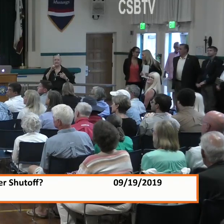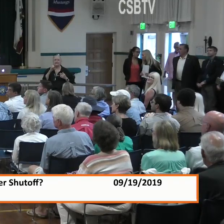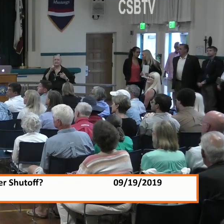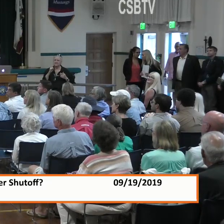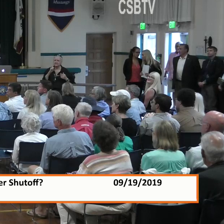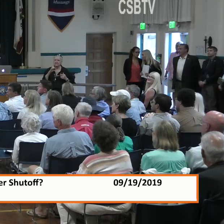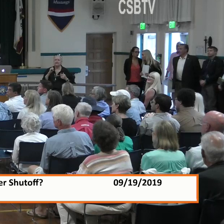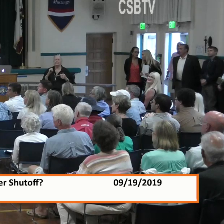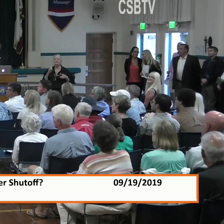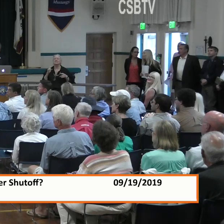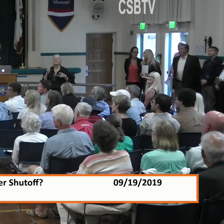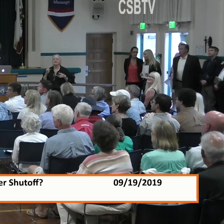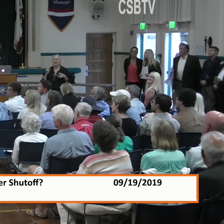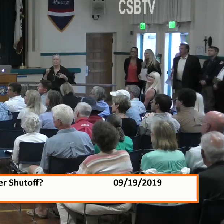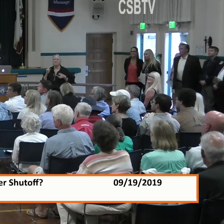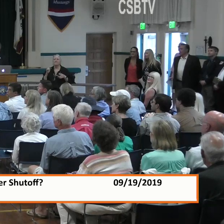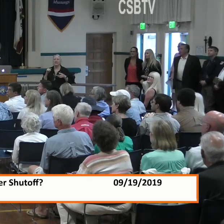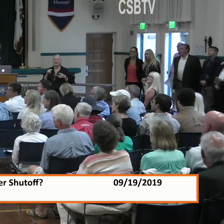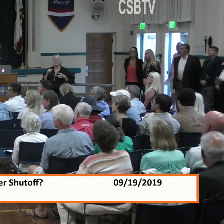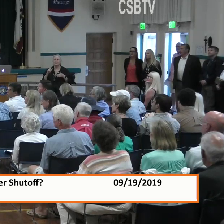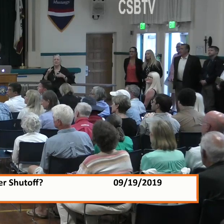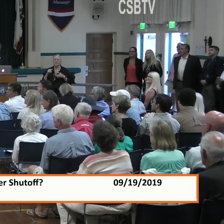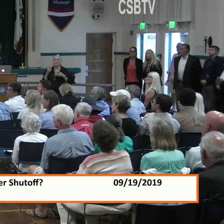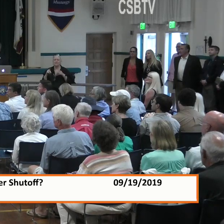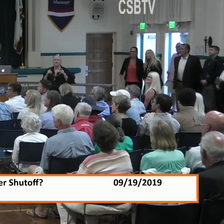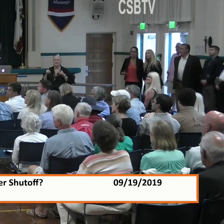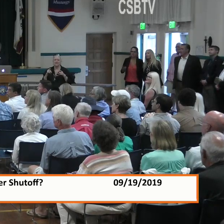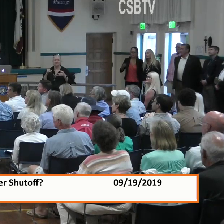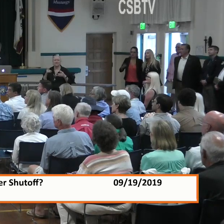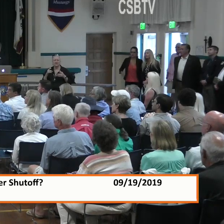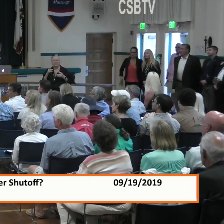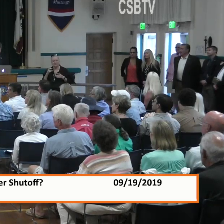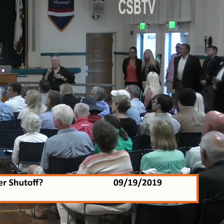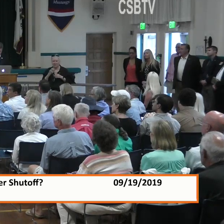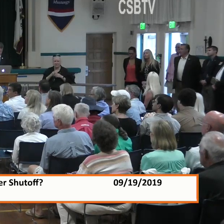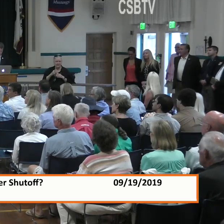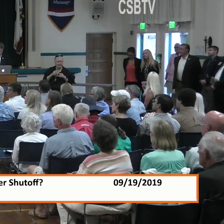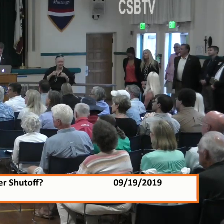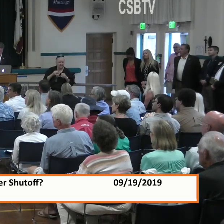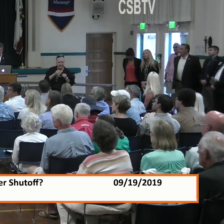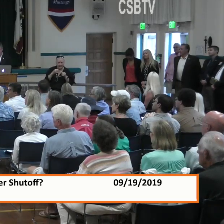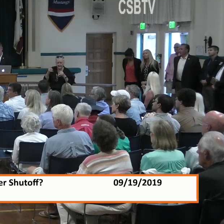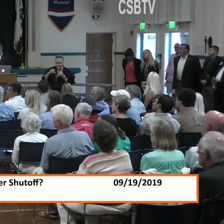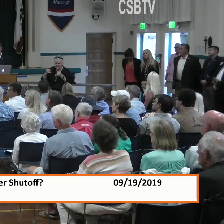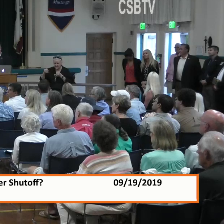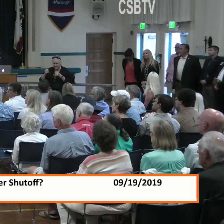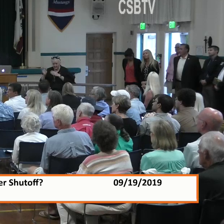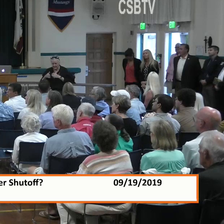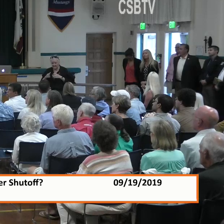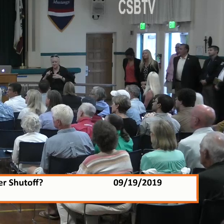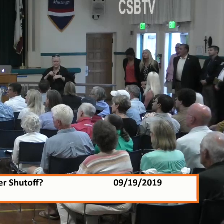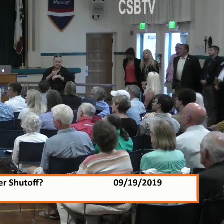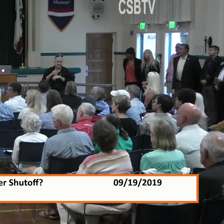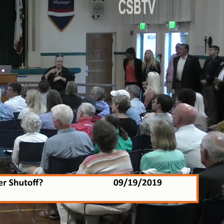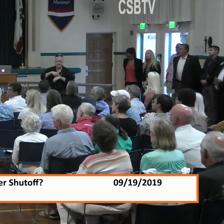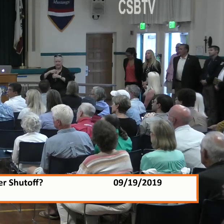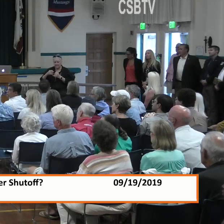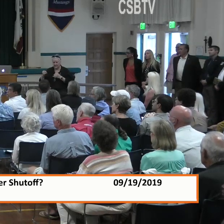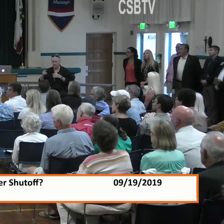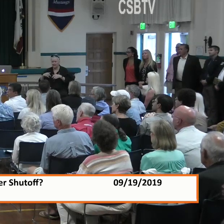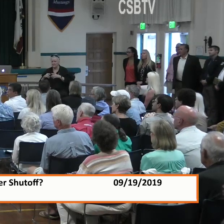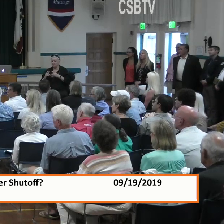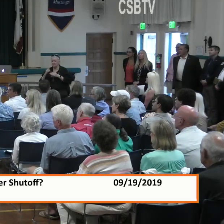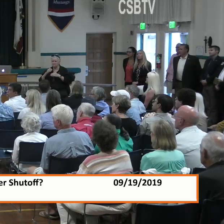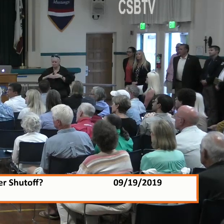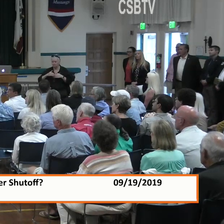plan you guys have gone through as far as hardening lines and things of that sort, You laid out a timeline where you have certain